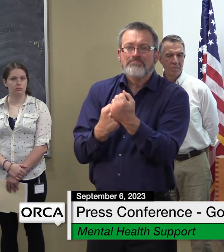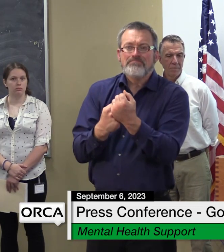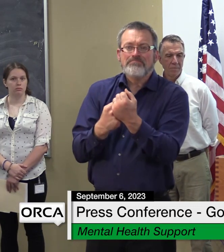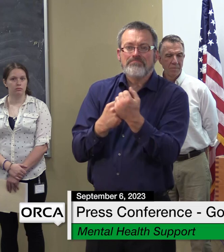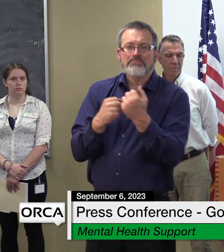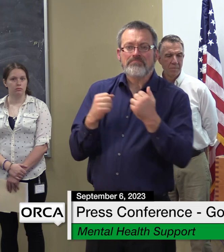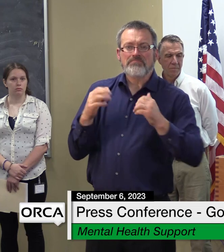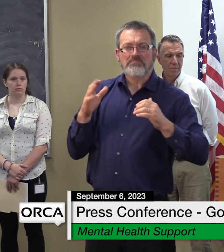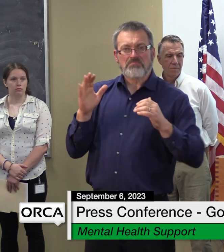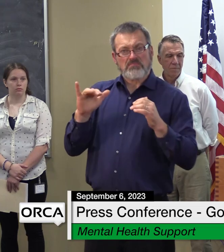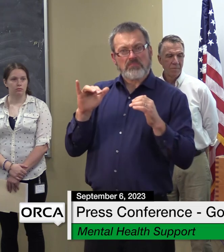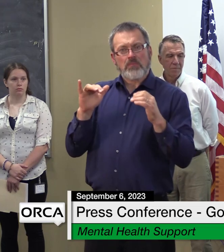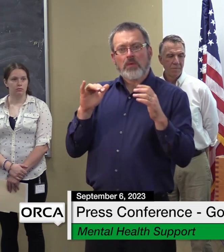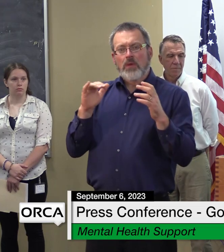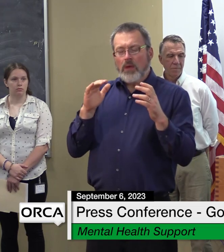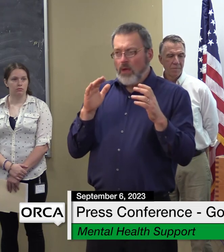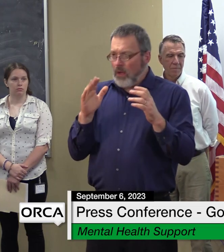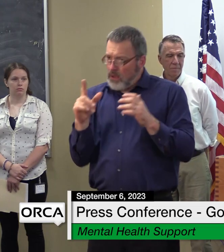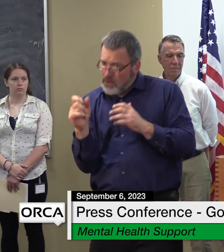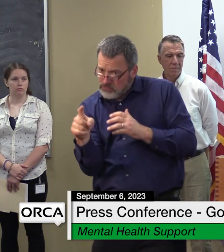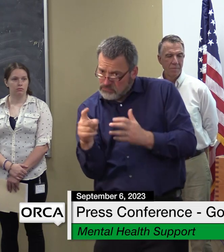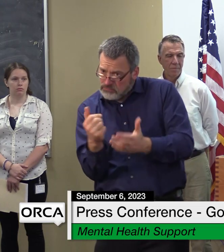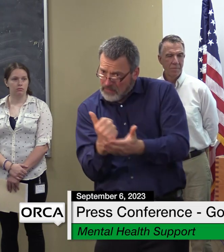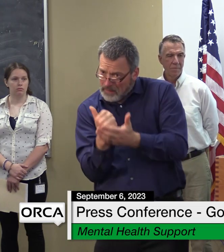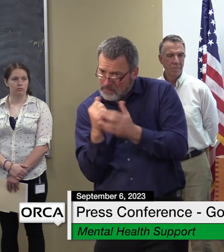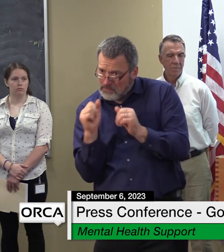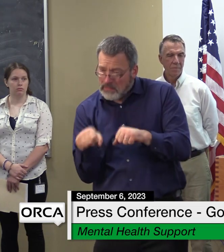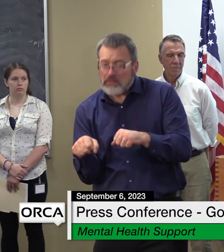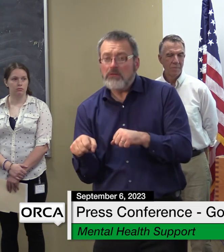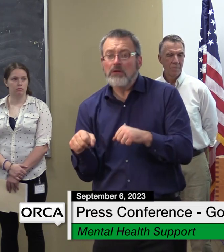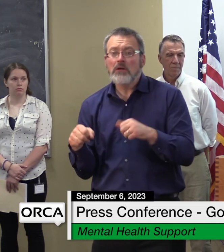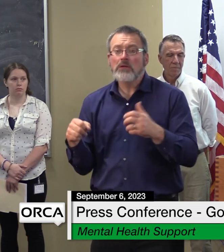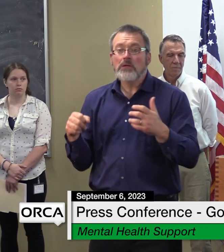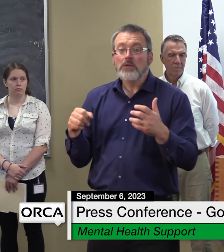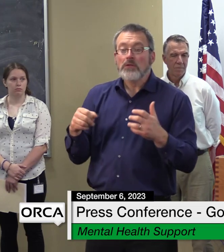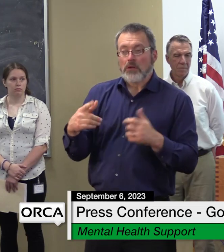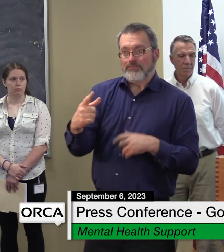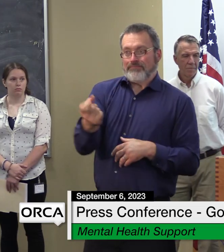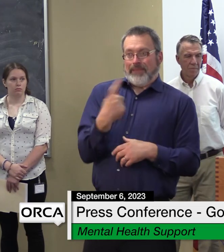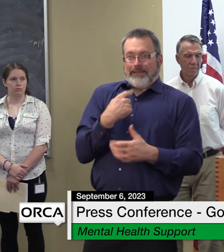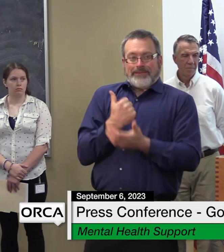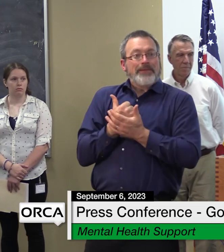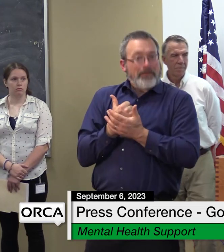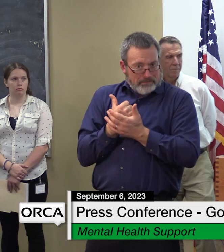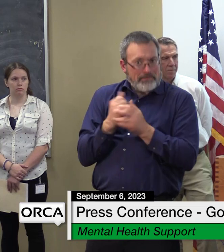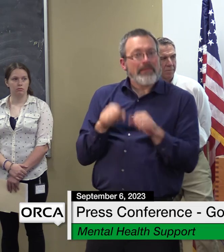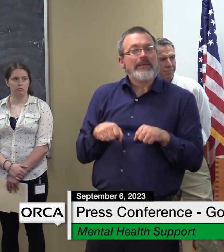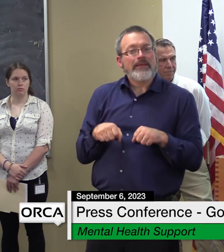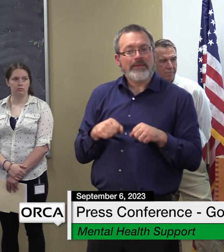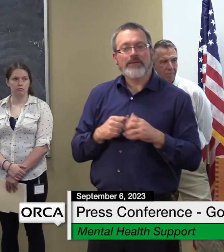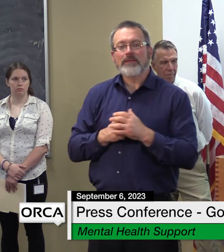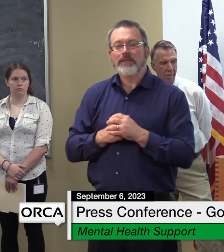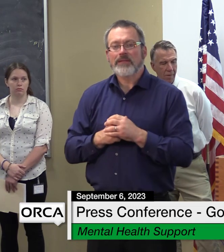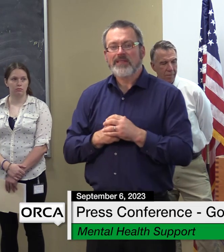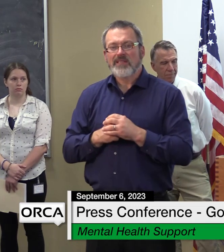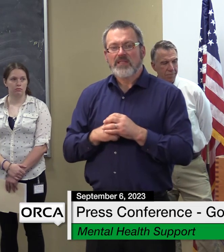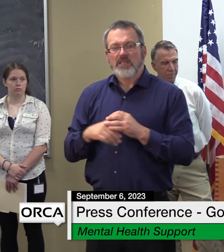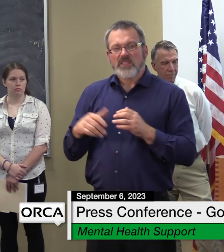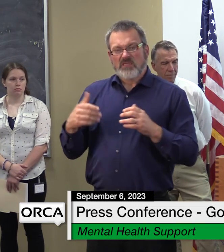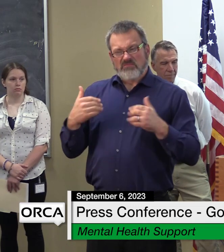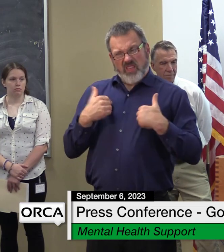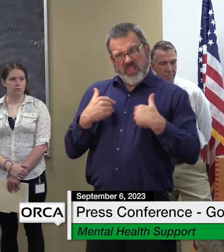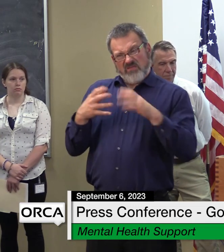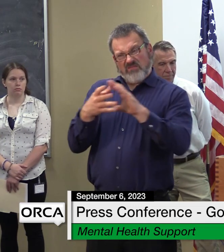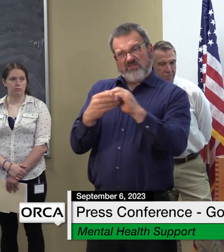for help and get help when we need it. If you want to hear real stories from Vermonters, Facing Suicide